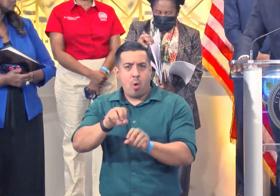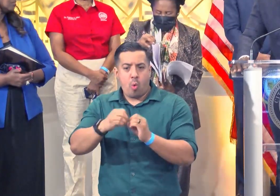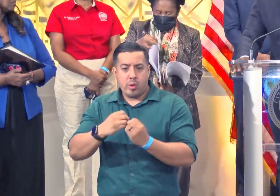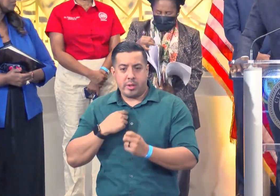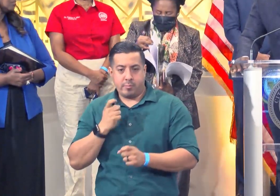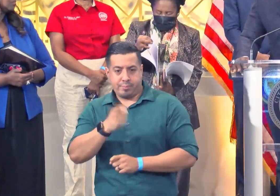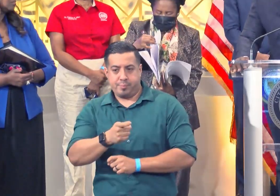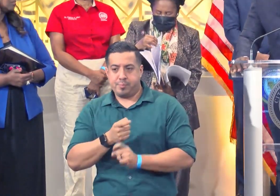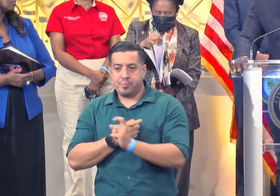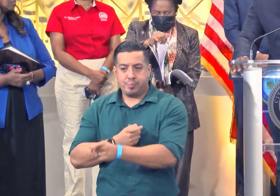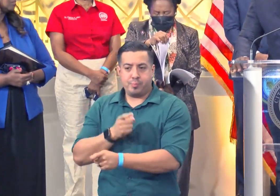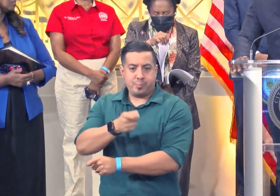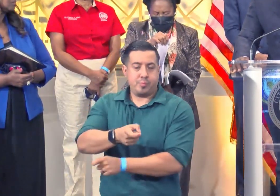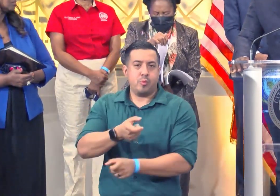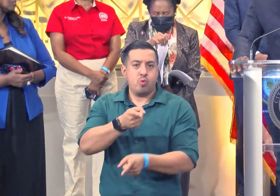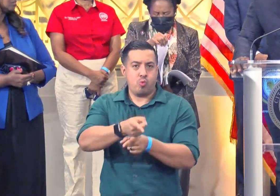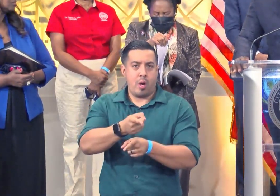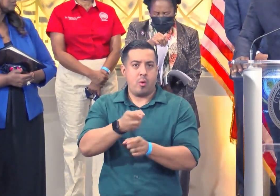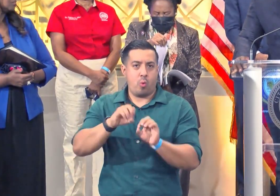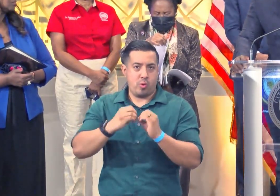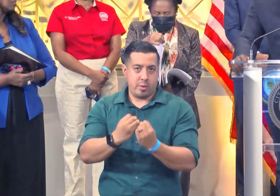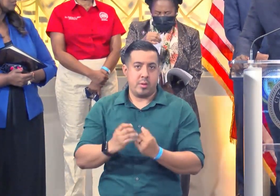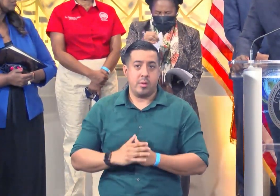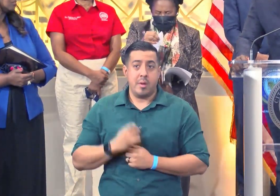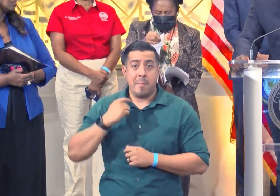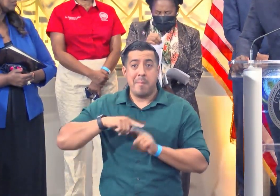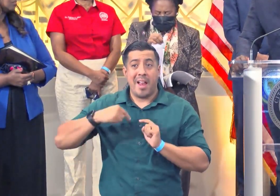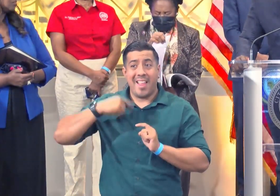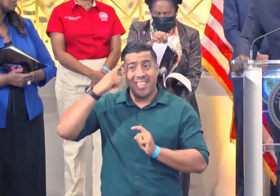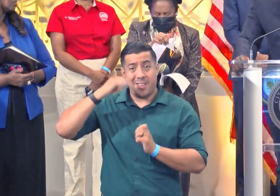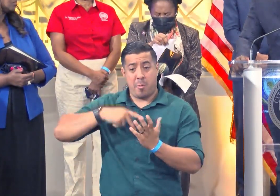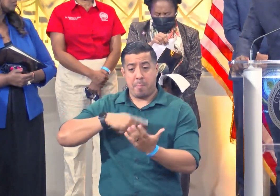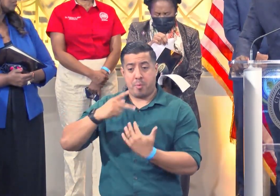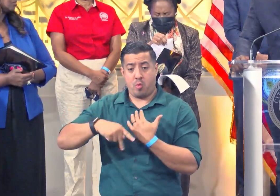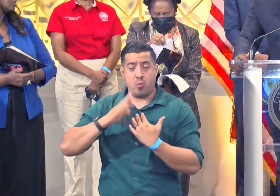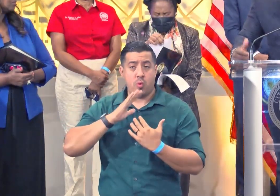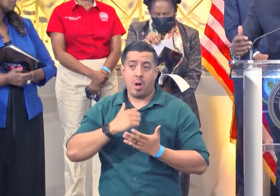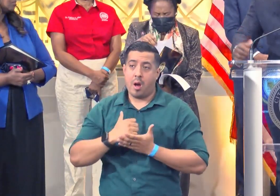go. And these programs, I think, will really help and be